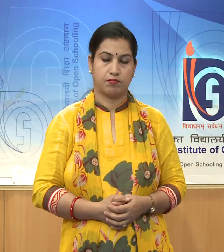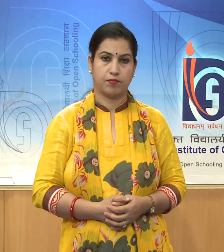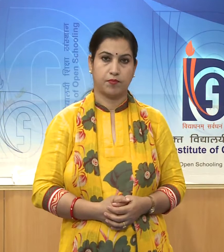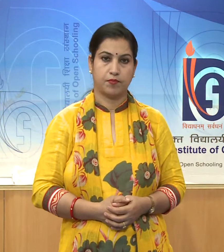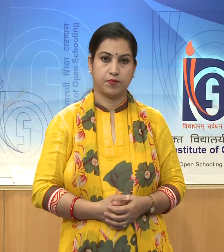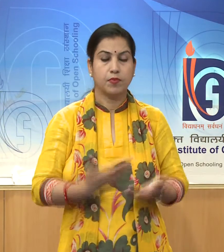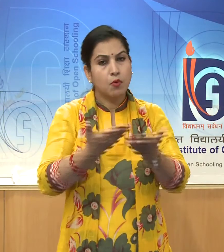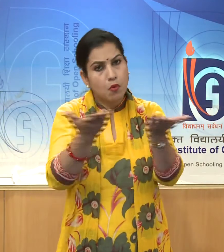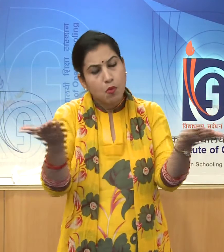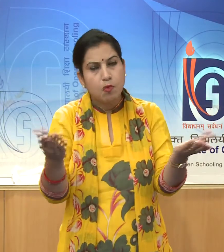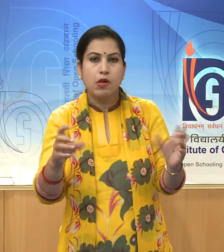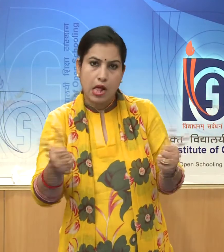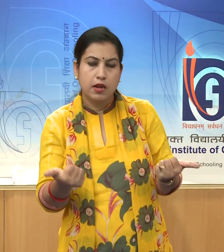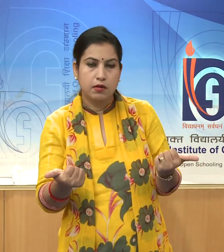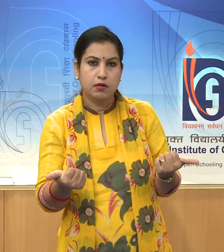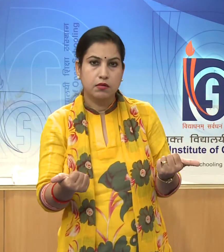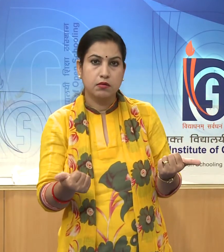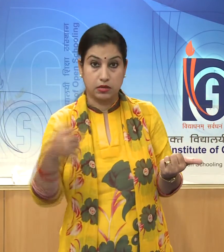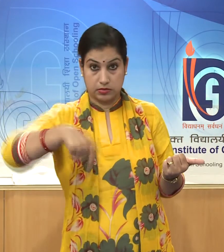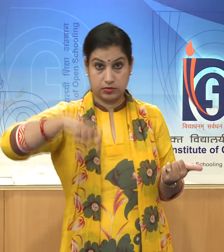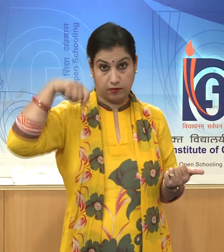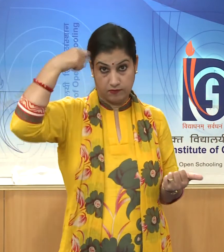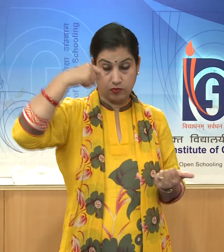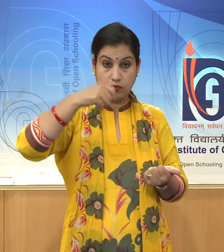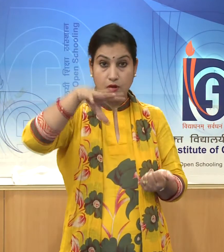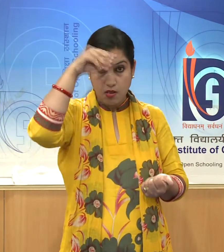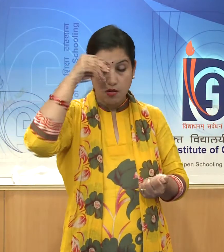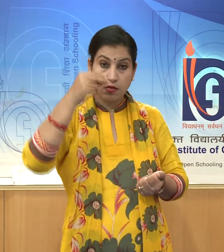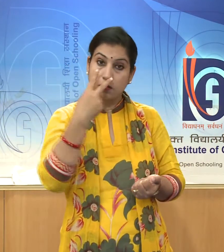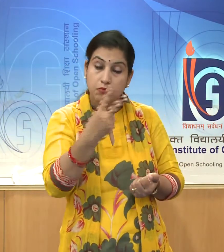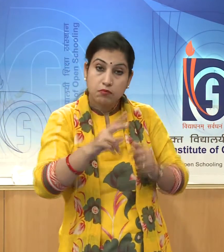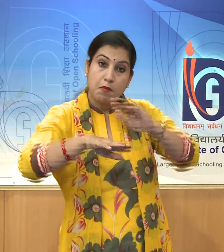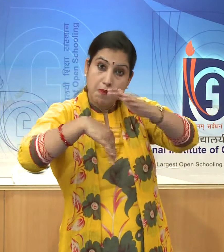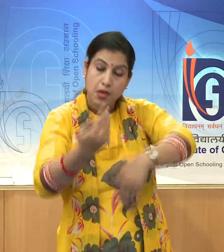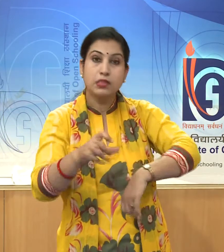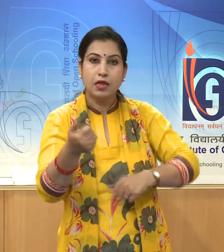The learner will be able to differentiate